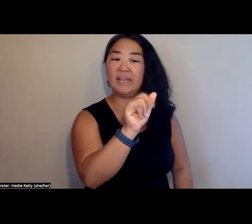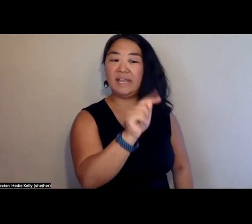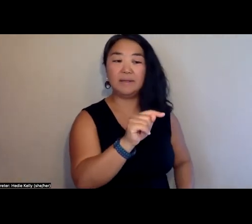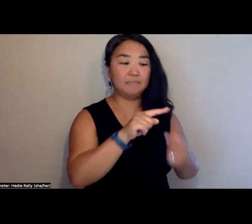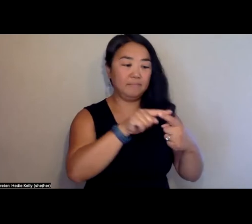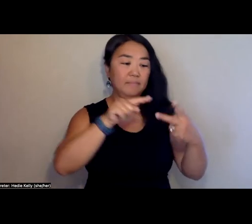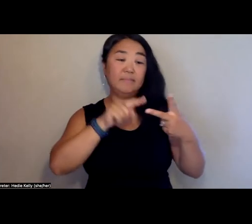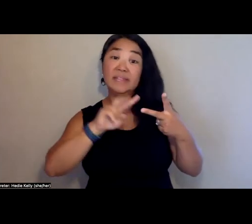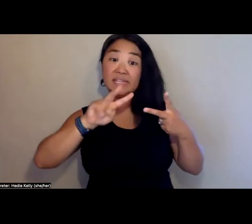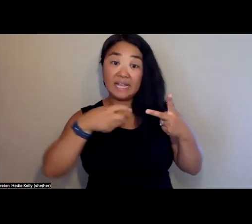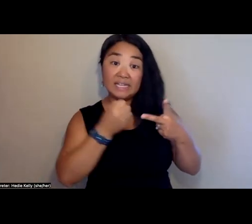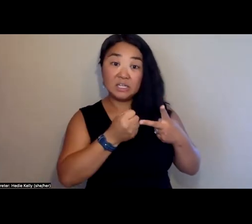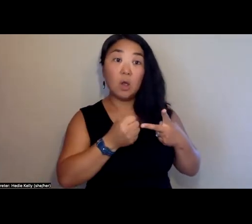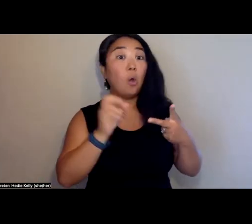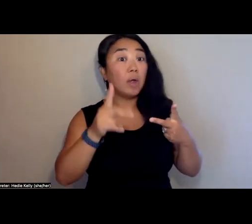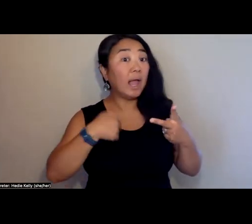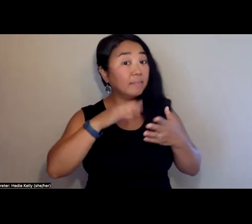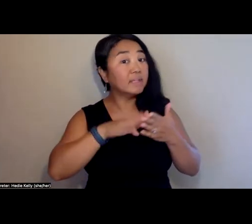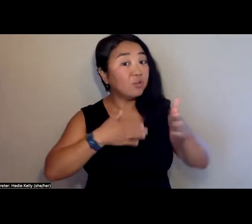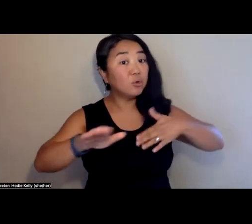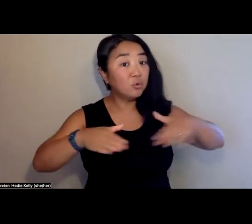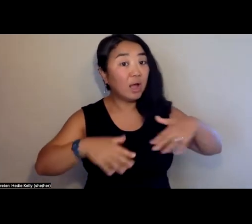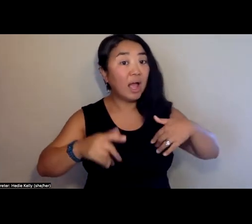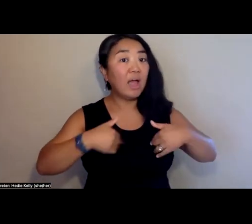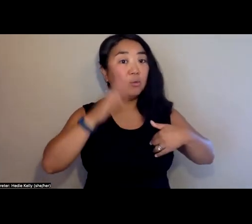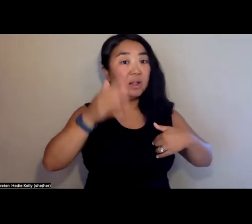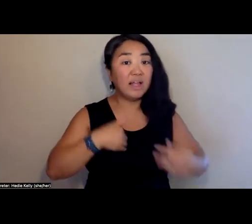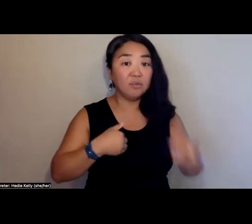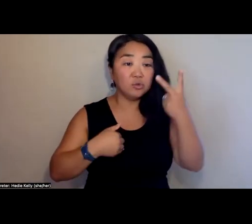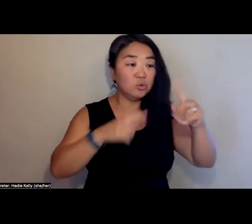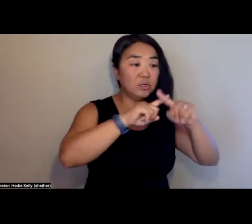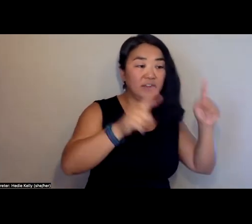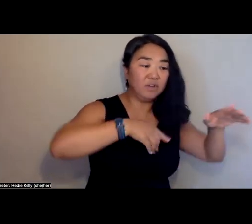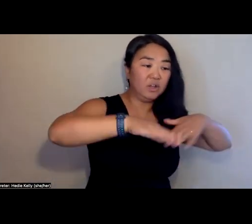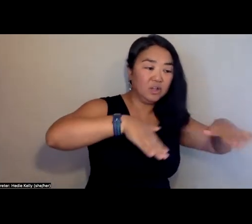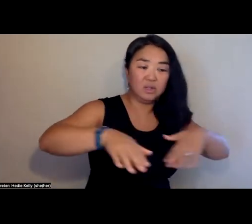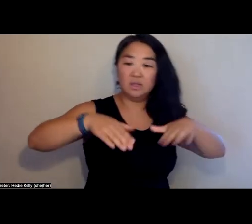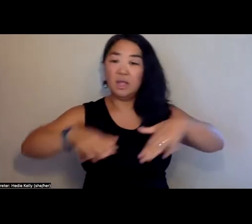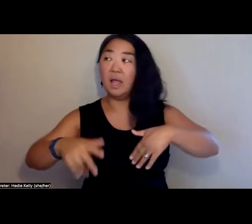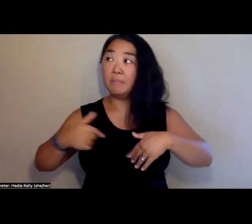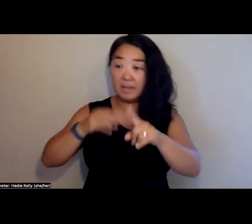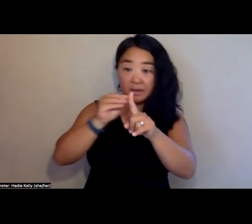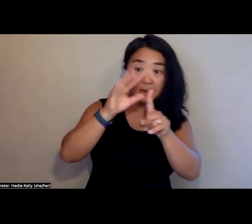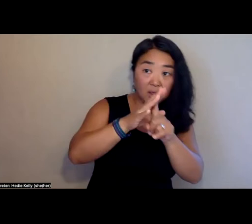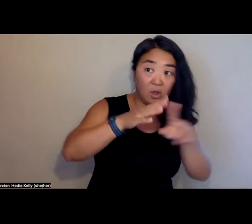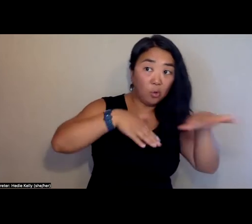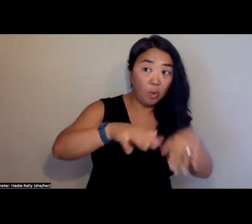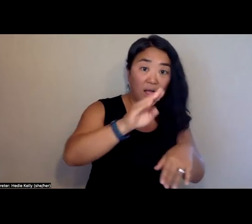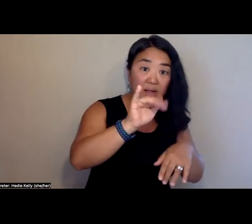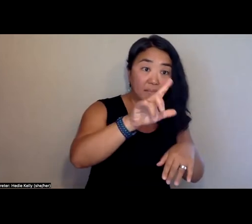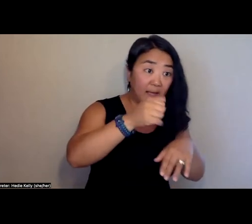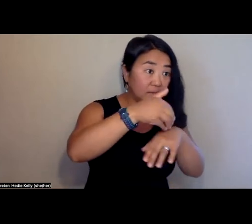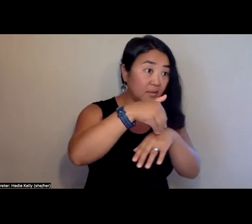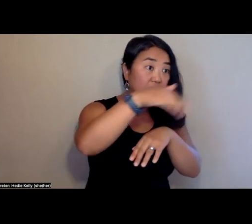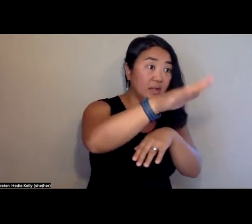was, okay, I'm scheduling walks and I'm doing two different start times. So I met people, oriented them, walked a mile with them, sent them off,